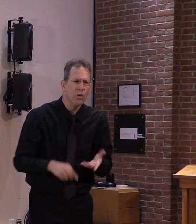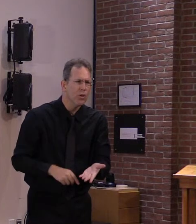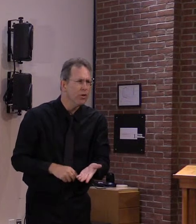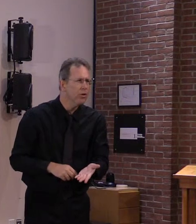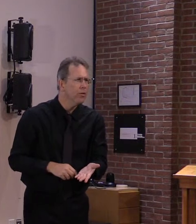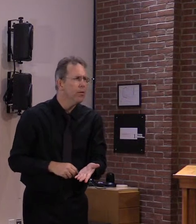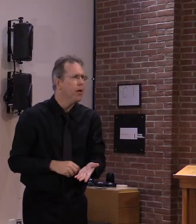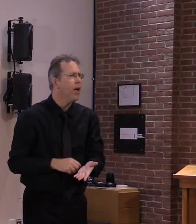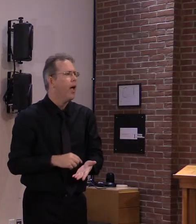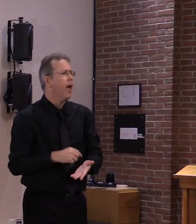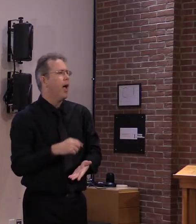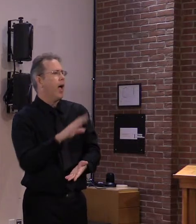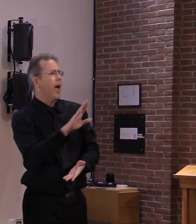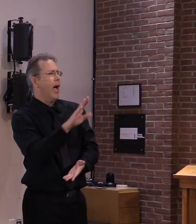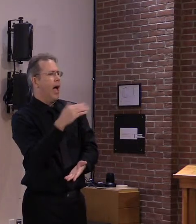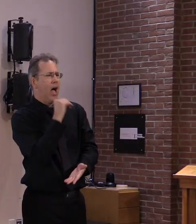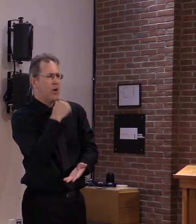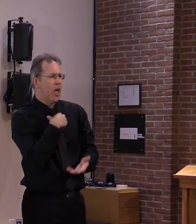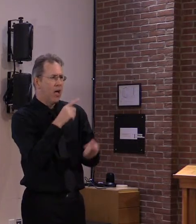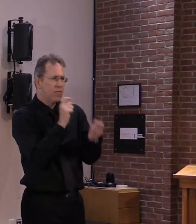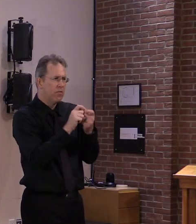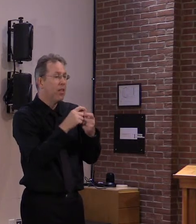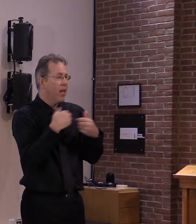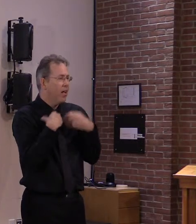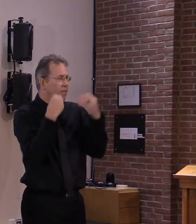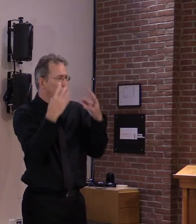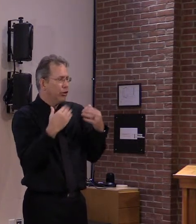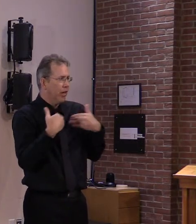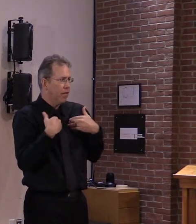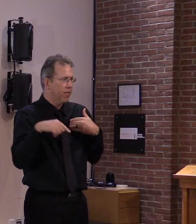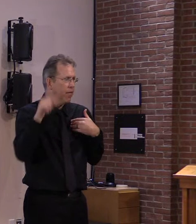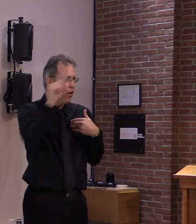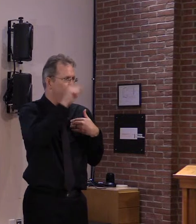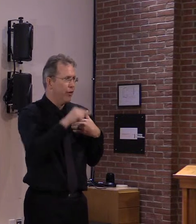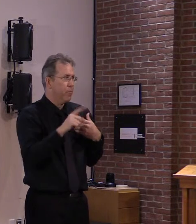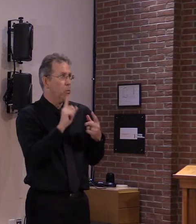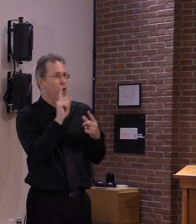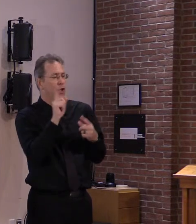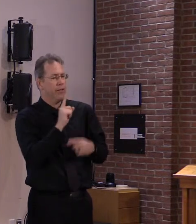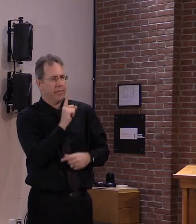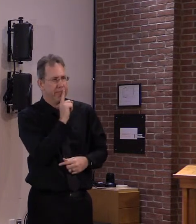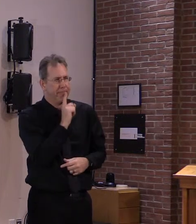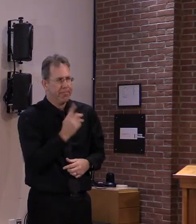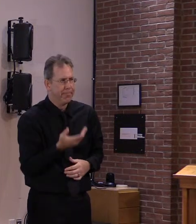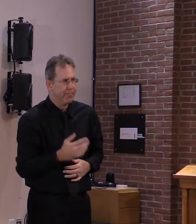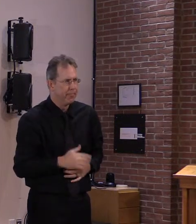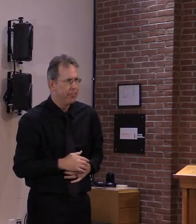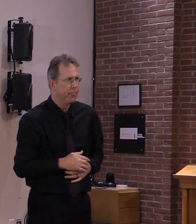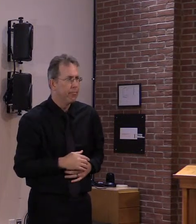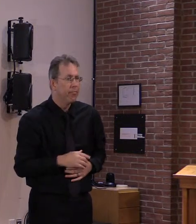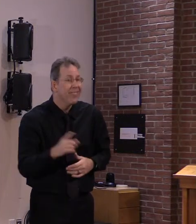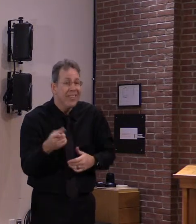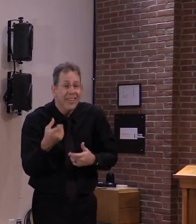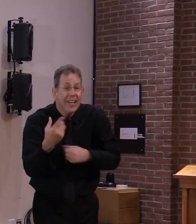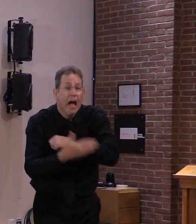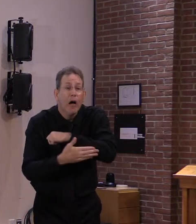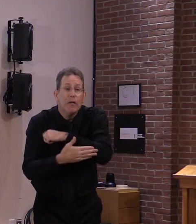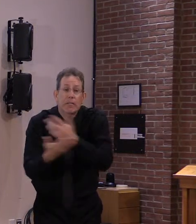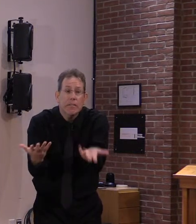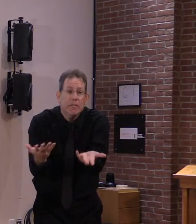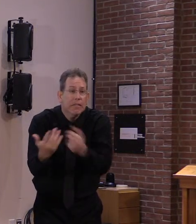comes, but looking at the pace of things over the last 20 years, possibly. But the reality is,